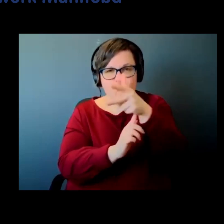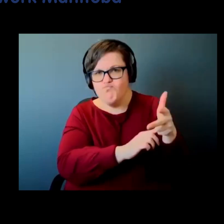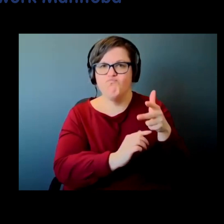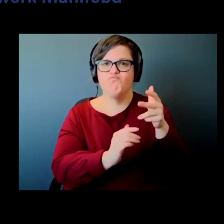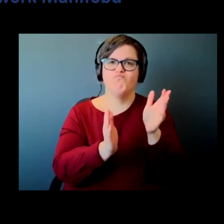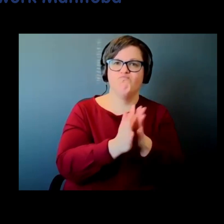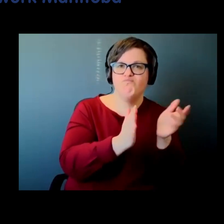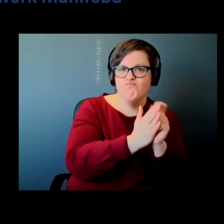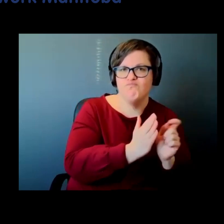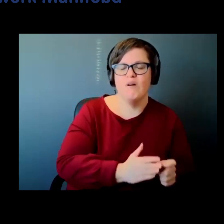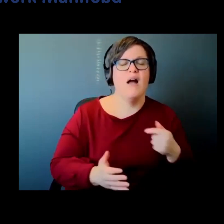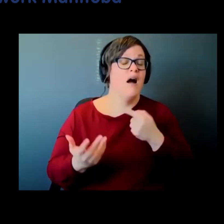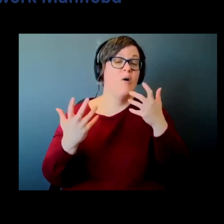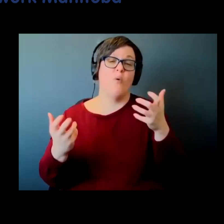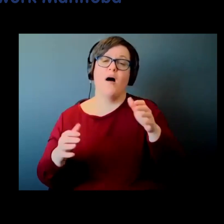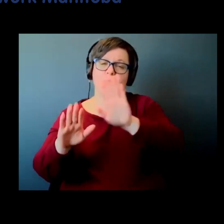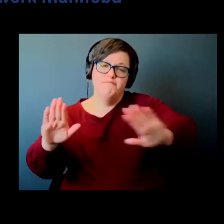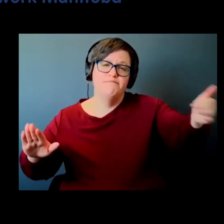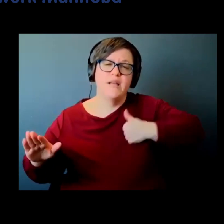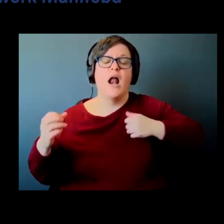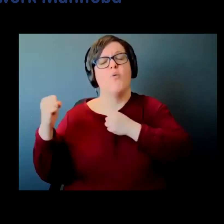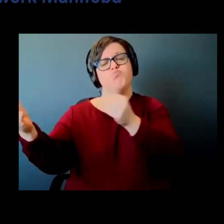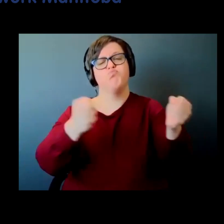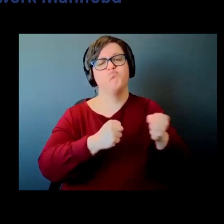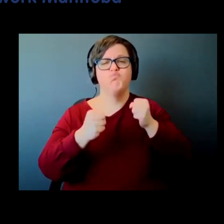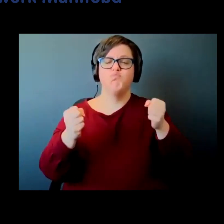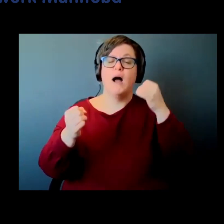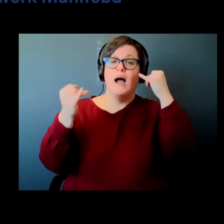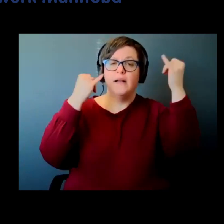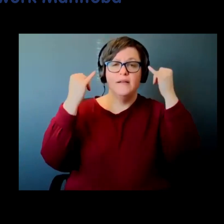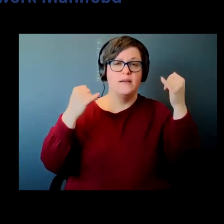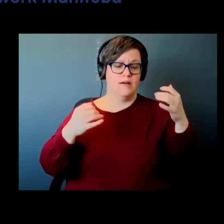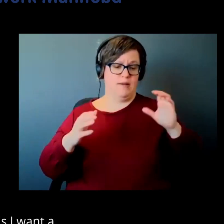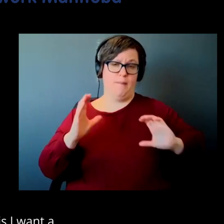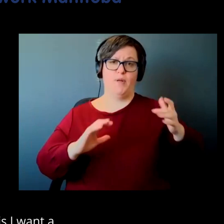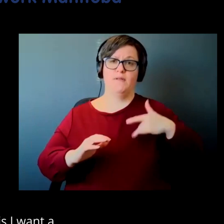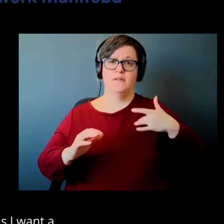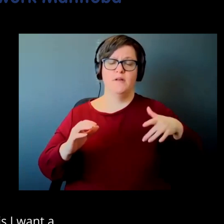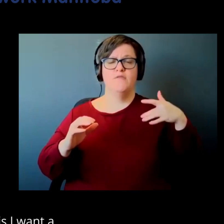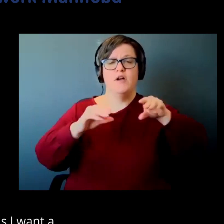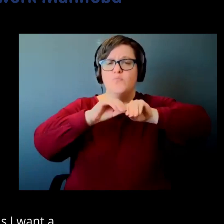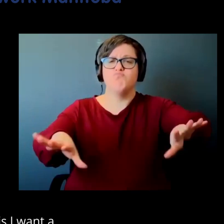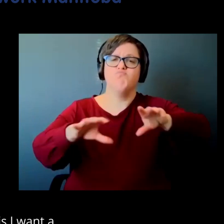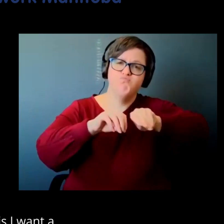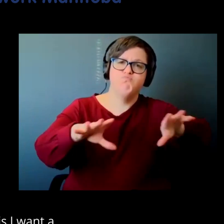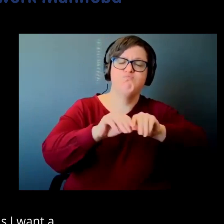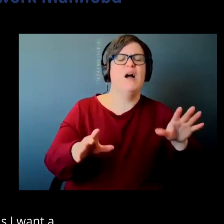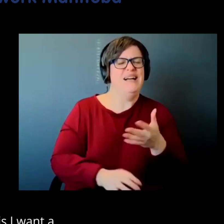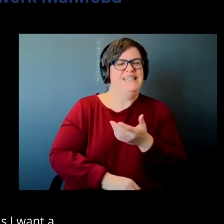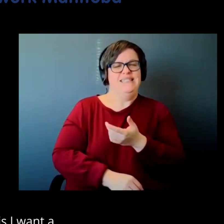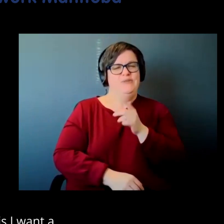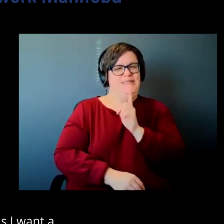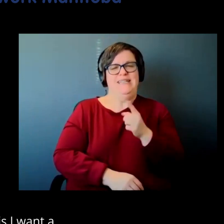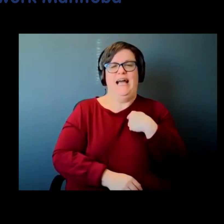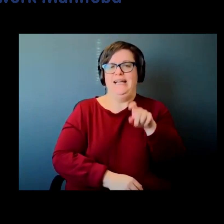like, go across Canada in the van creating awareness, but maybe in a different van. My big dream is I want a different van that I can